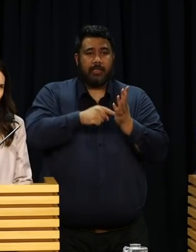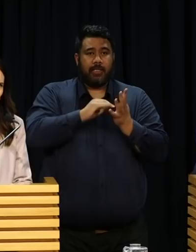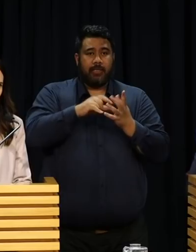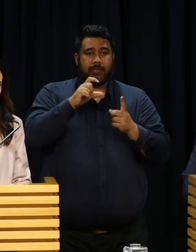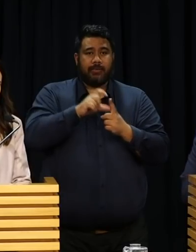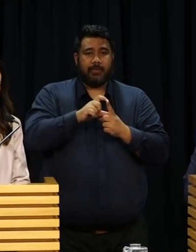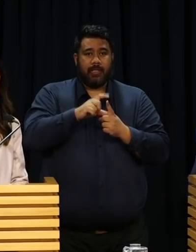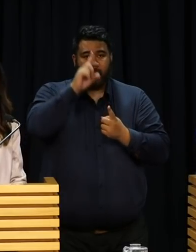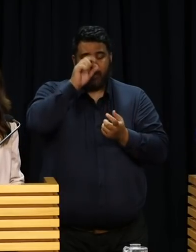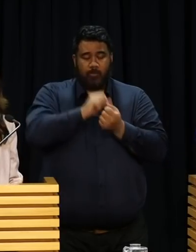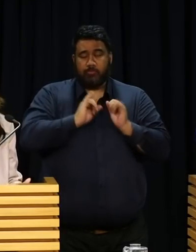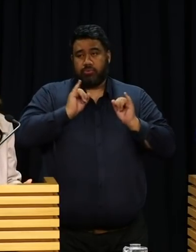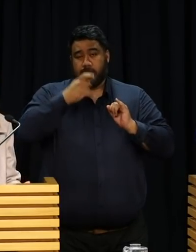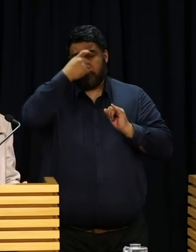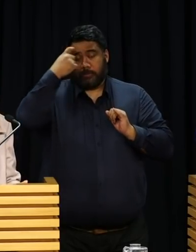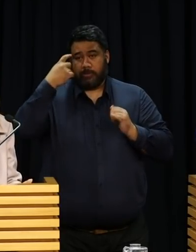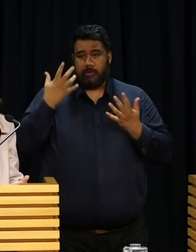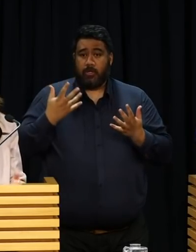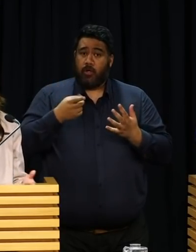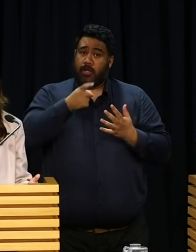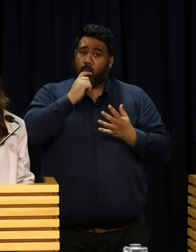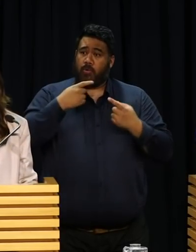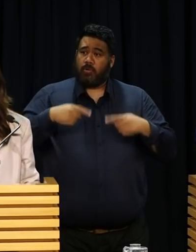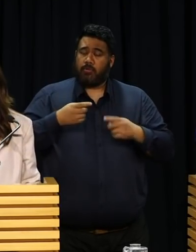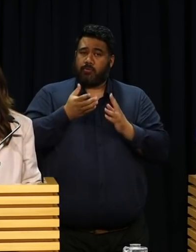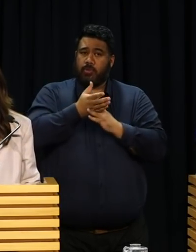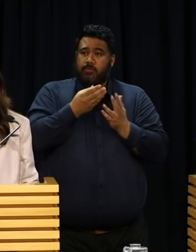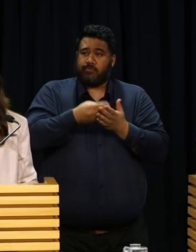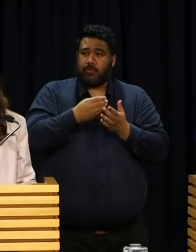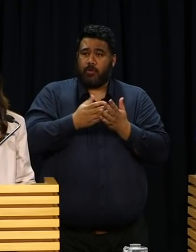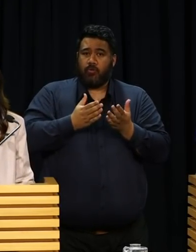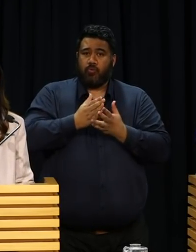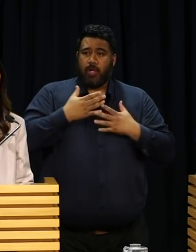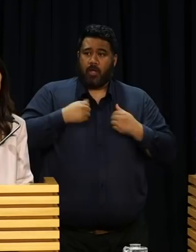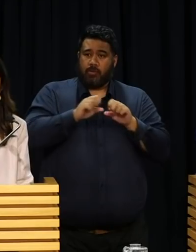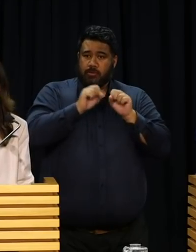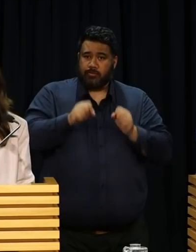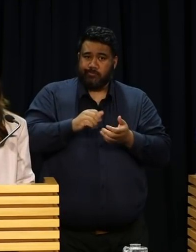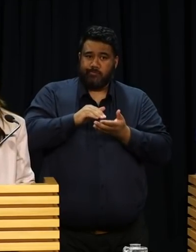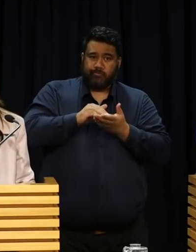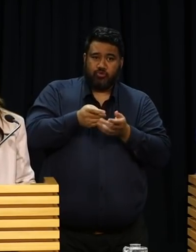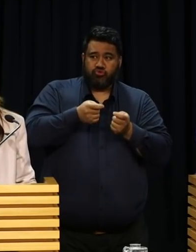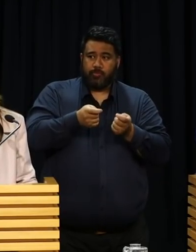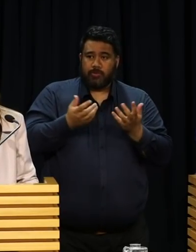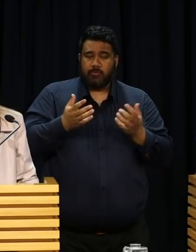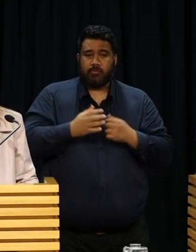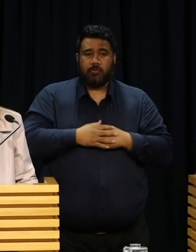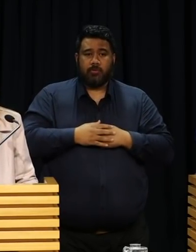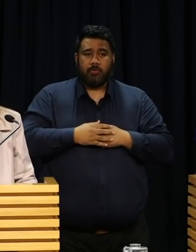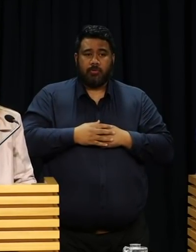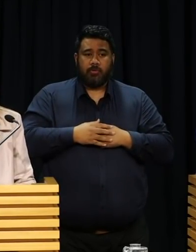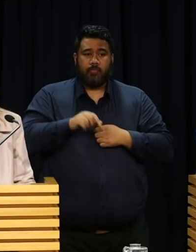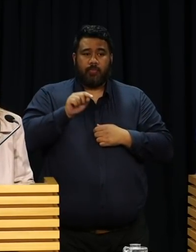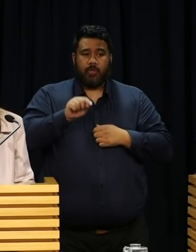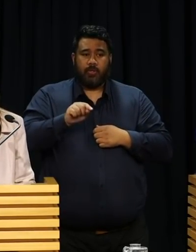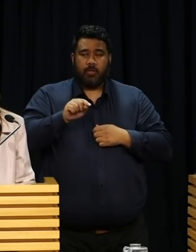I don't believe that would be something necessarily that would be covered by our current regime. You'll forgive me if that's a slight curveball of a question, but...